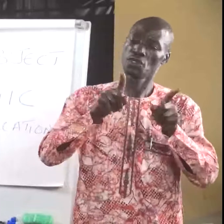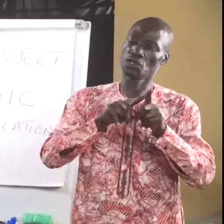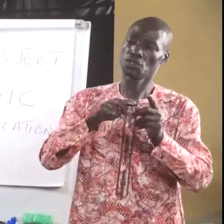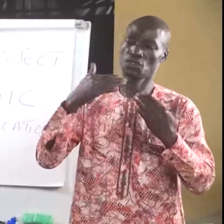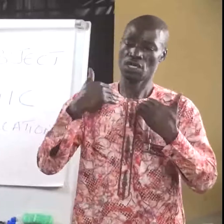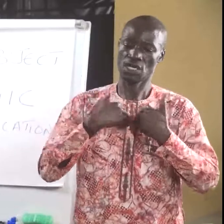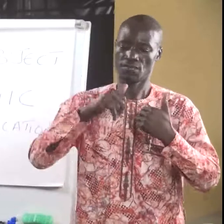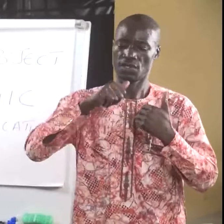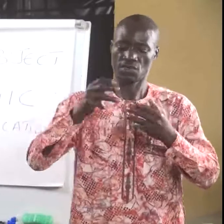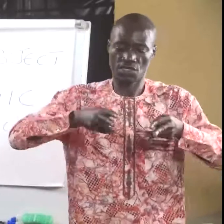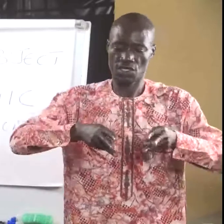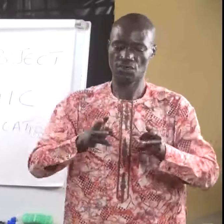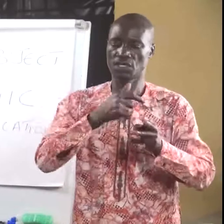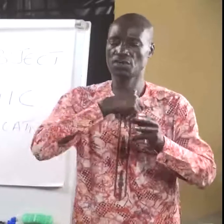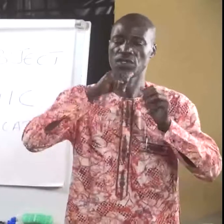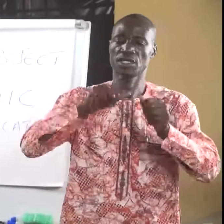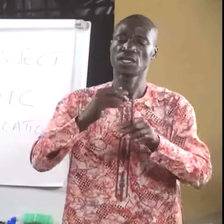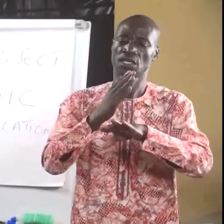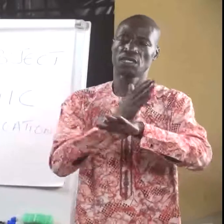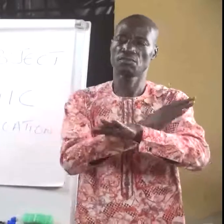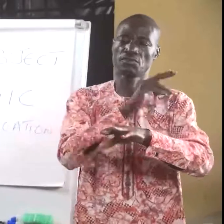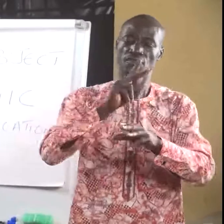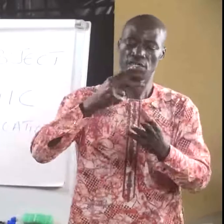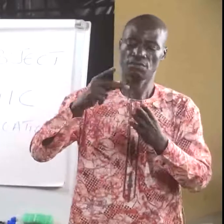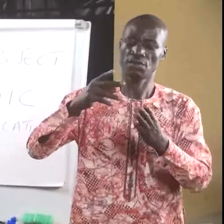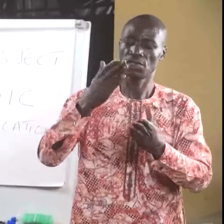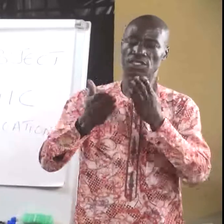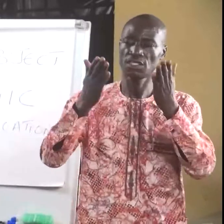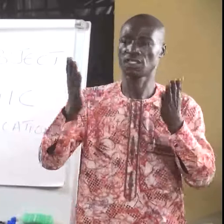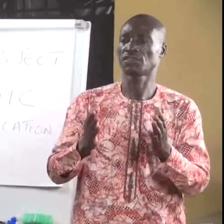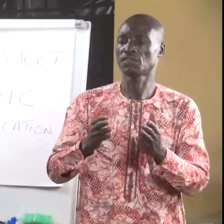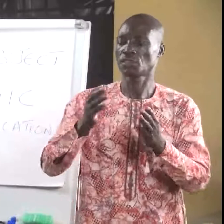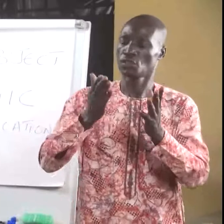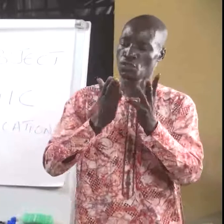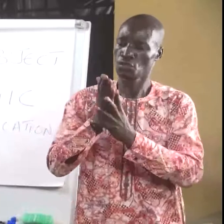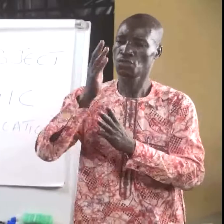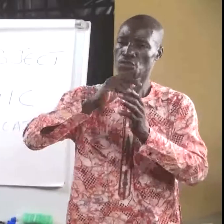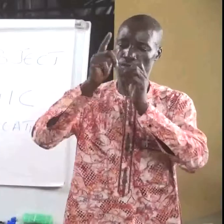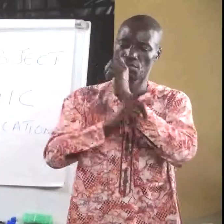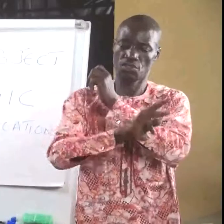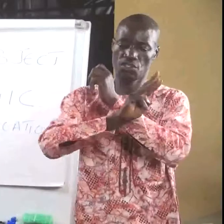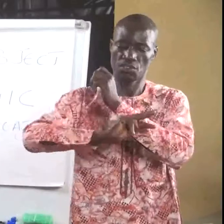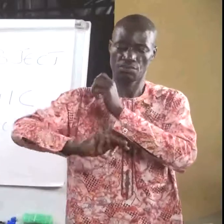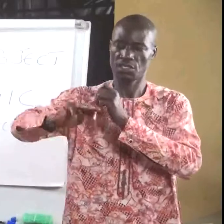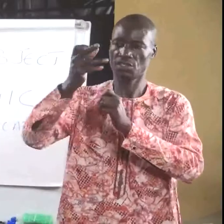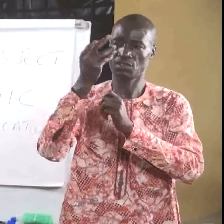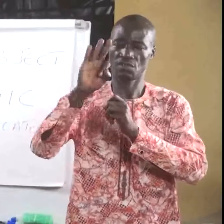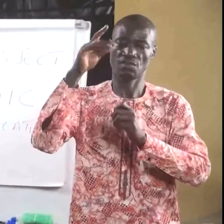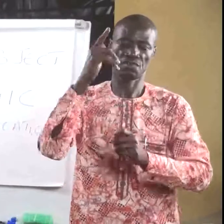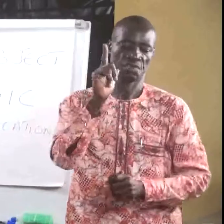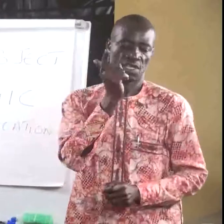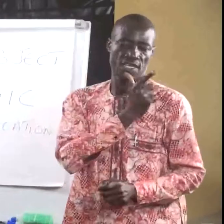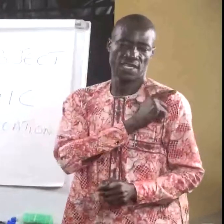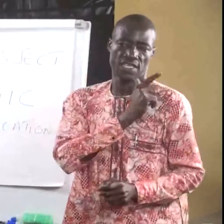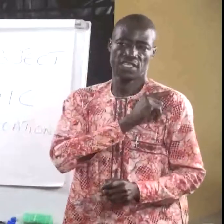another ways we can improve the public service is by punishment of those